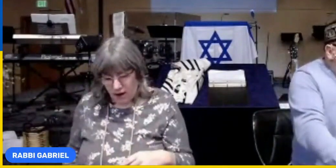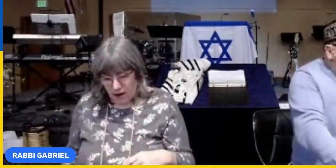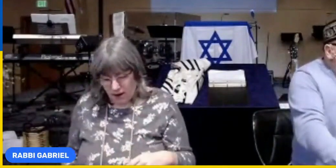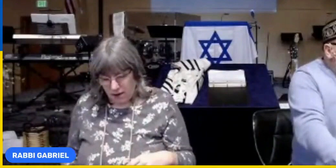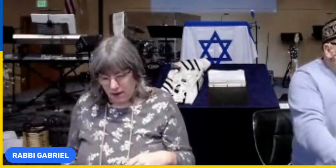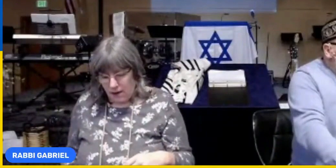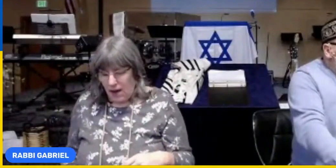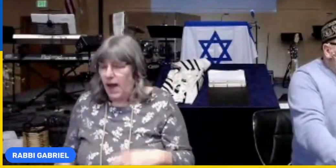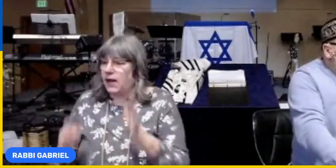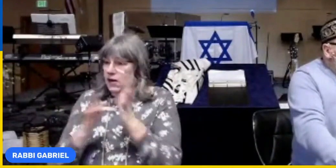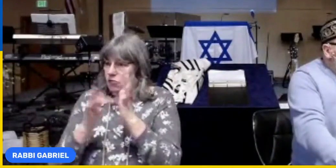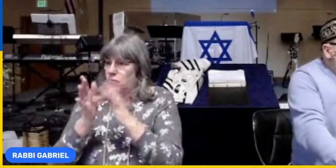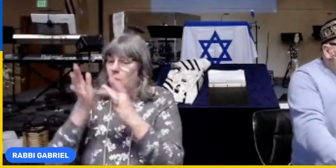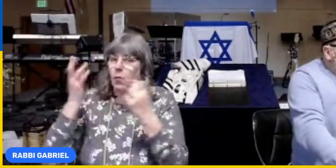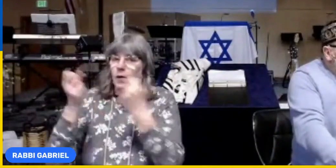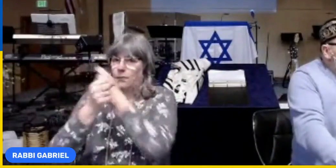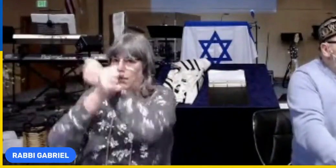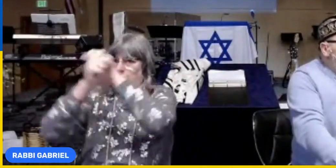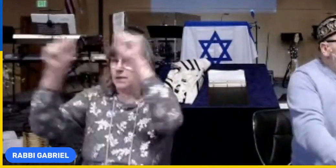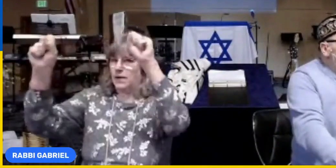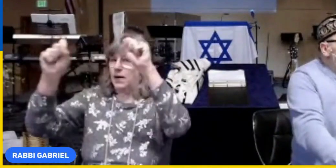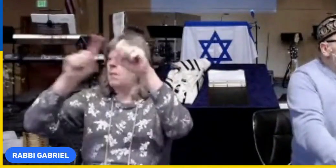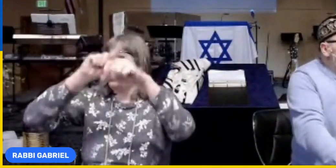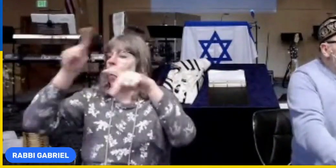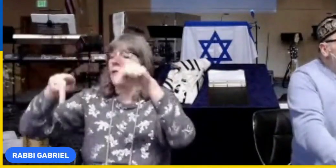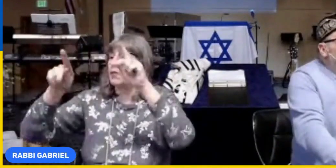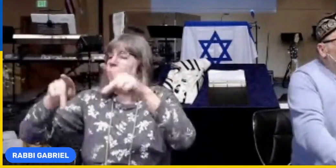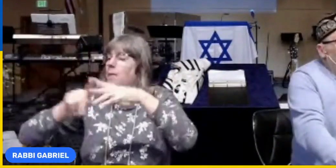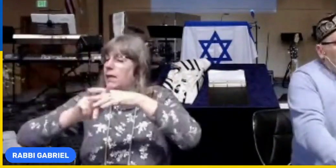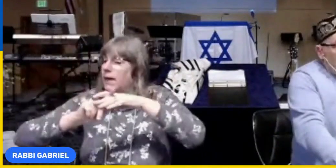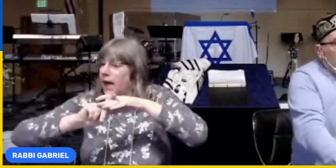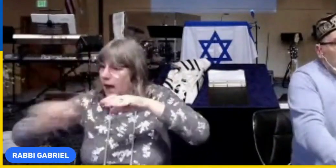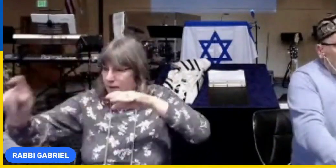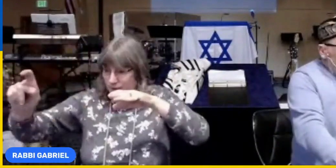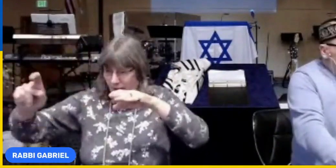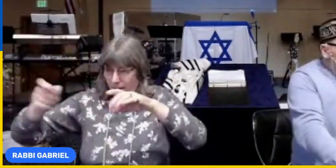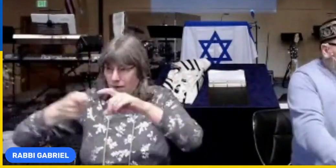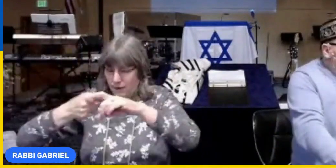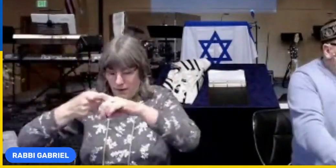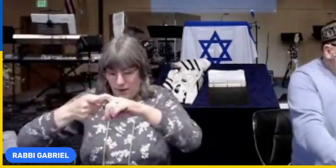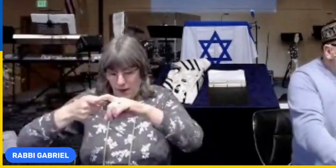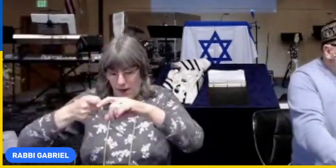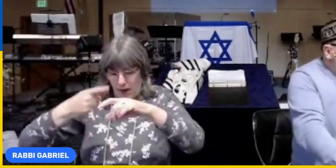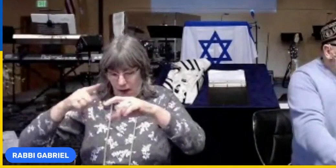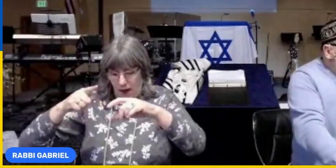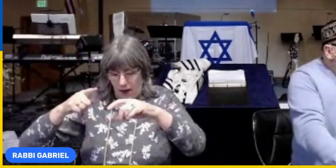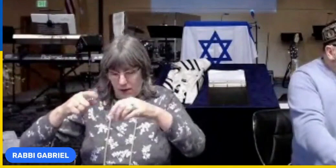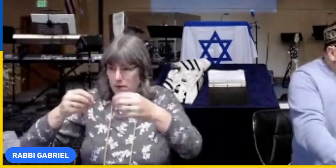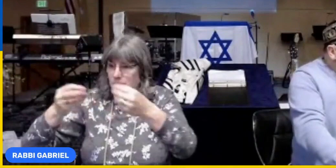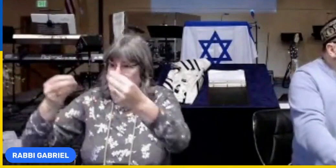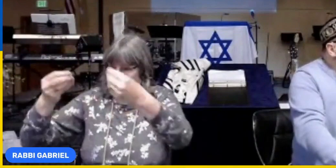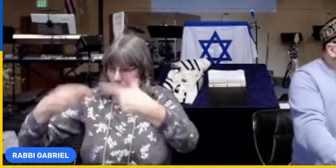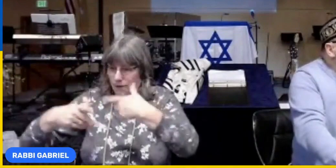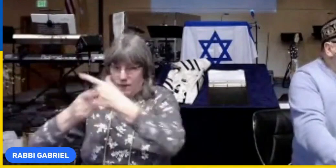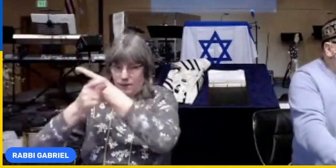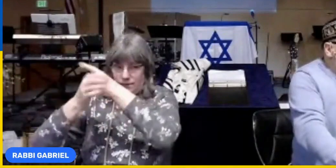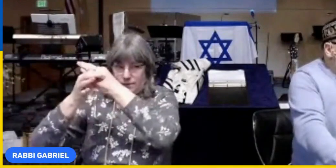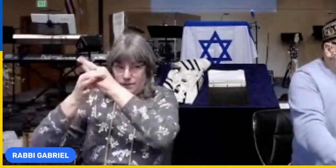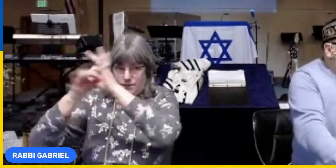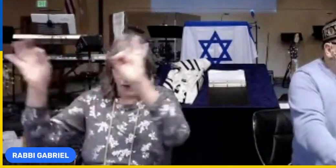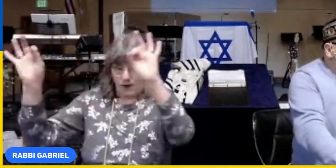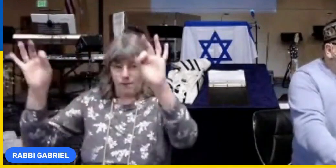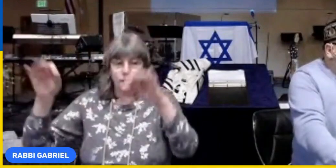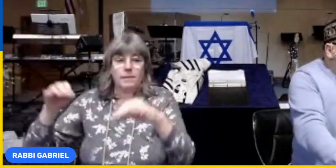the exiles and bring the final redemption. He paid the